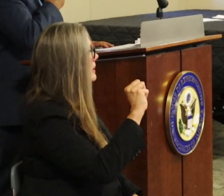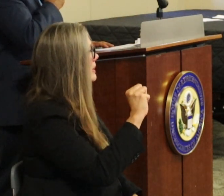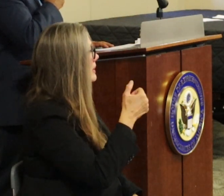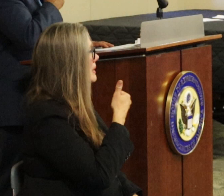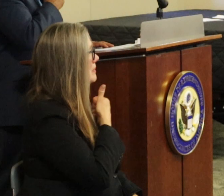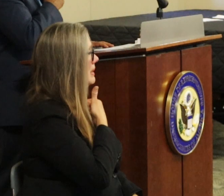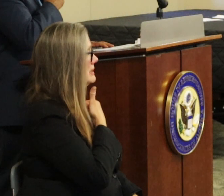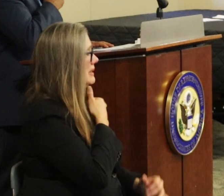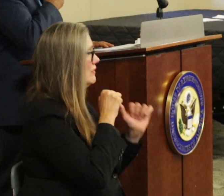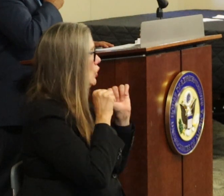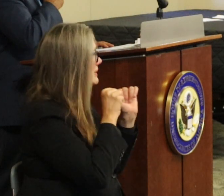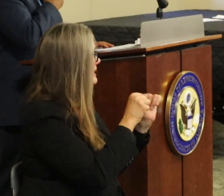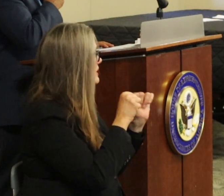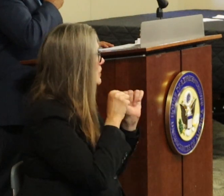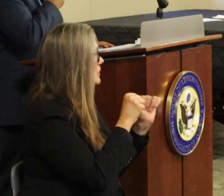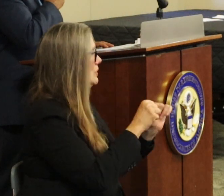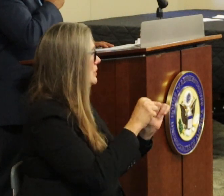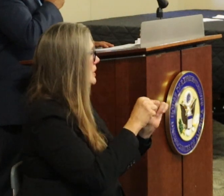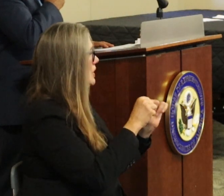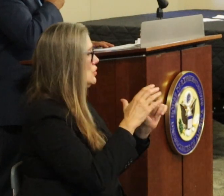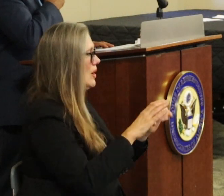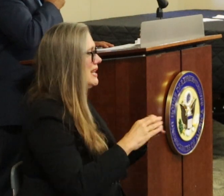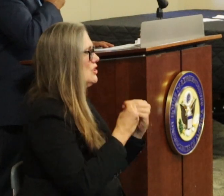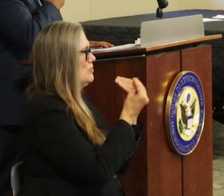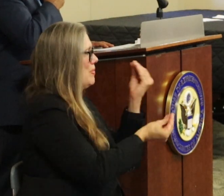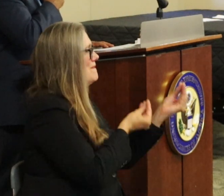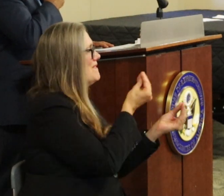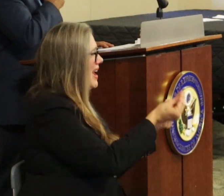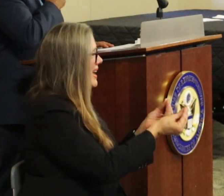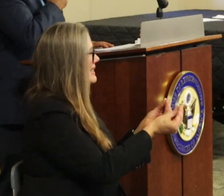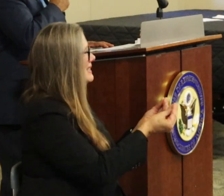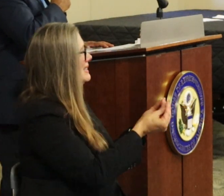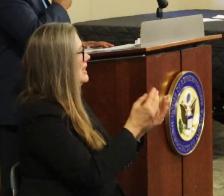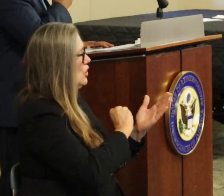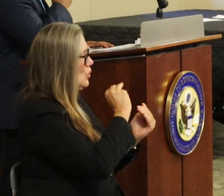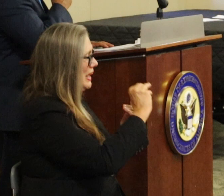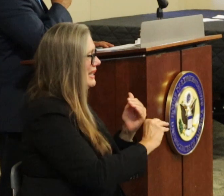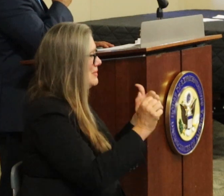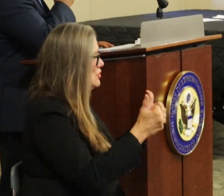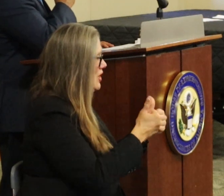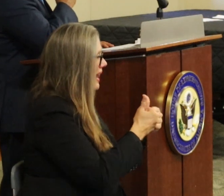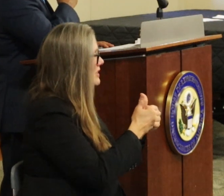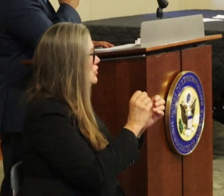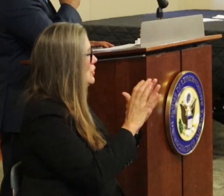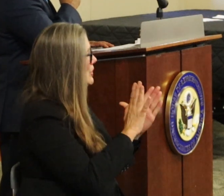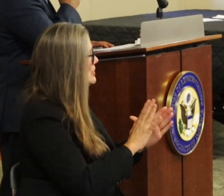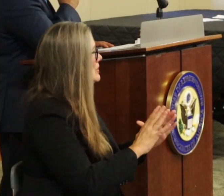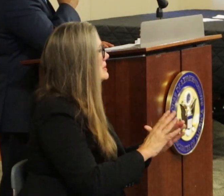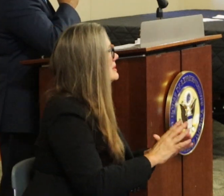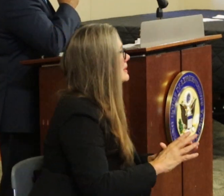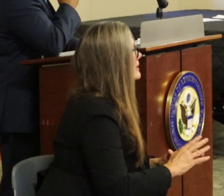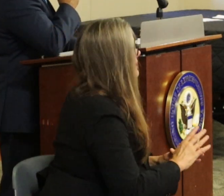I am always doing my best to go above and beyond and provide a challenging curriculum to my students. A lot